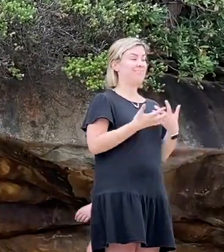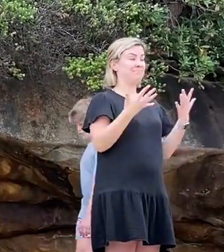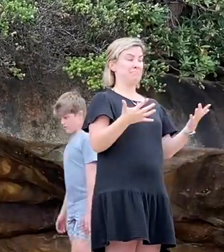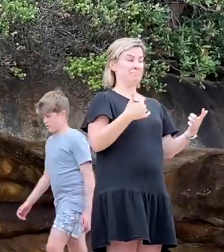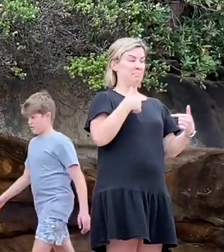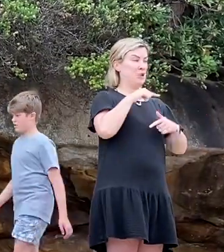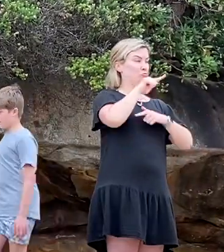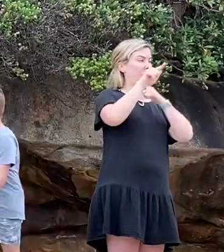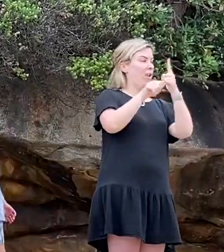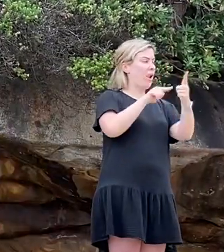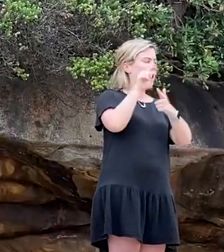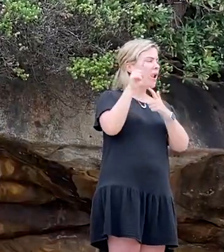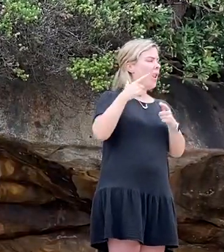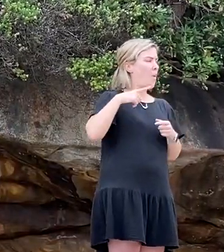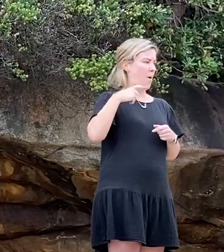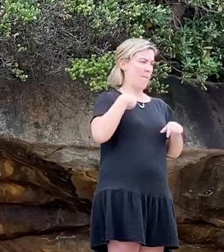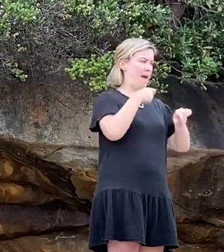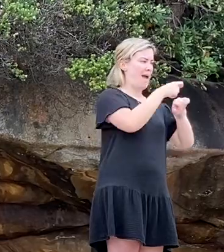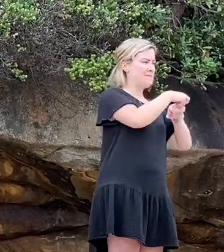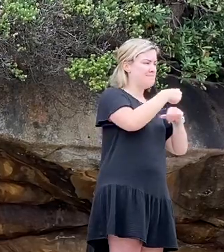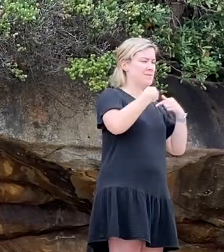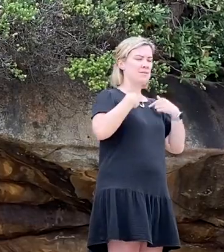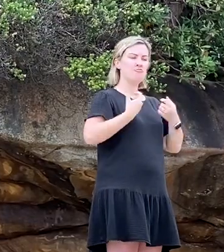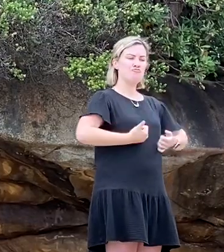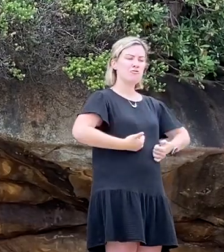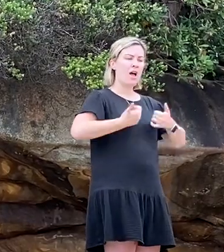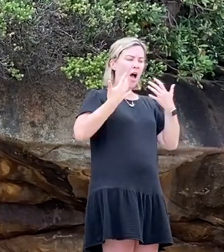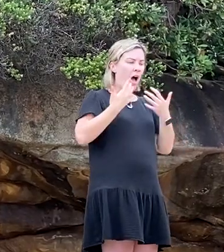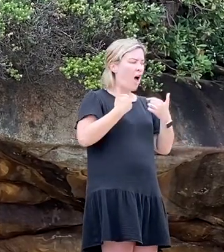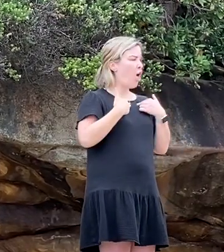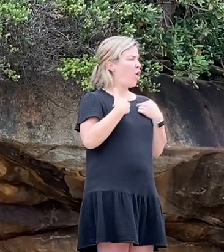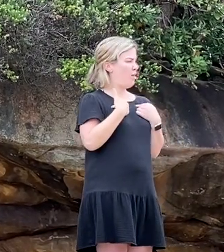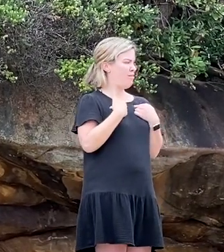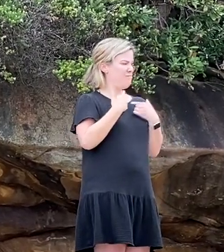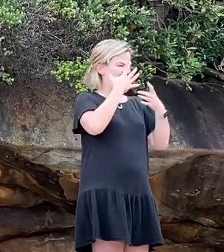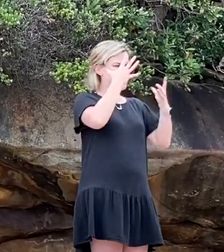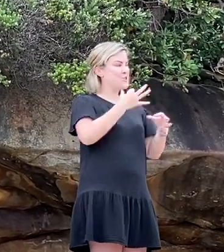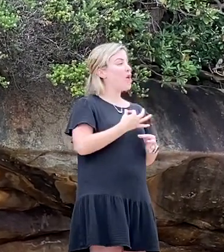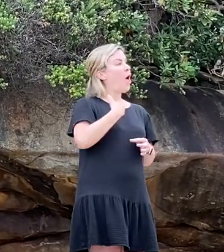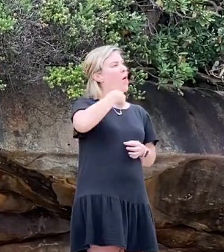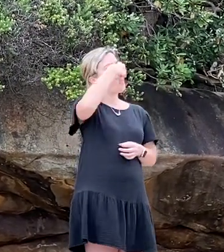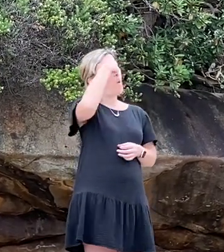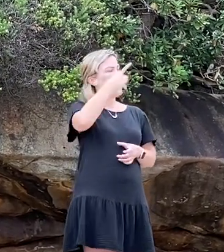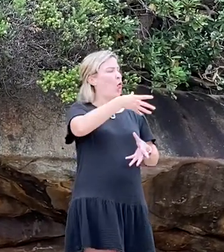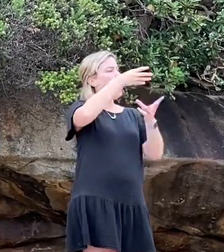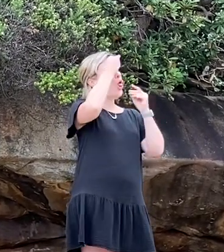because my husband and I retired, and we decided we wanted to learn a language to